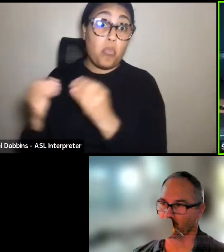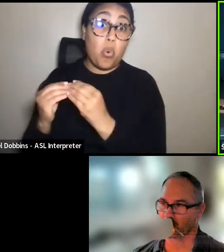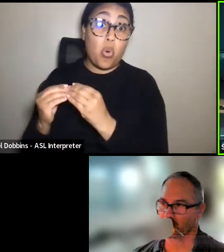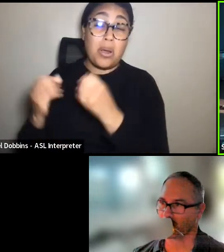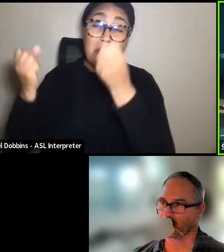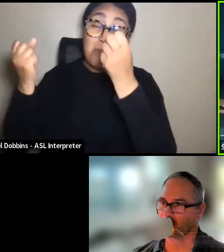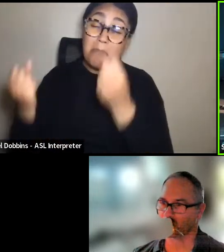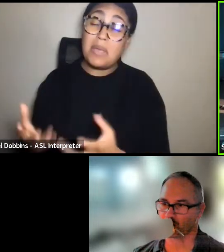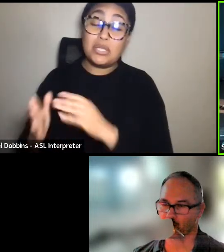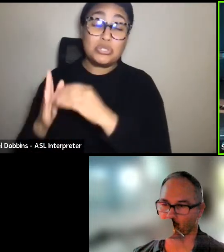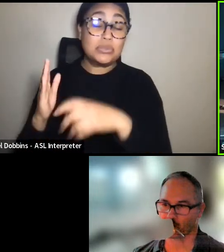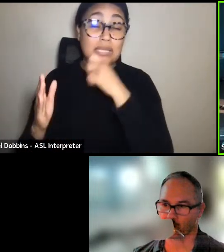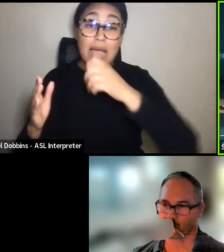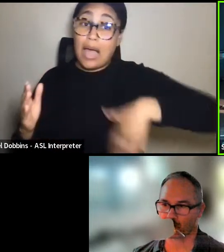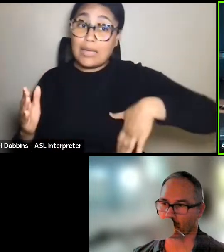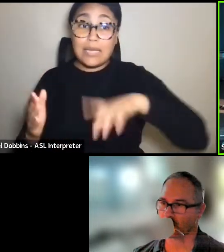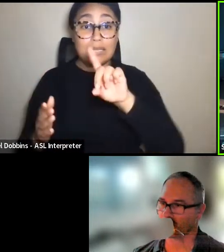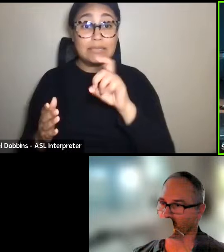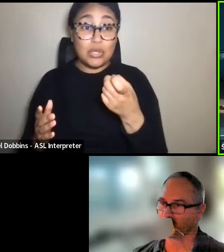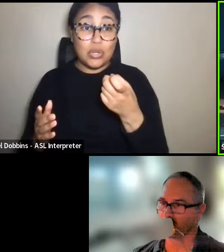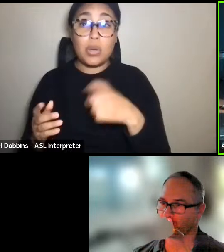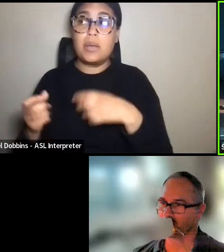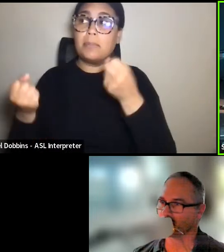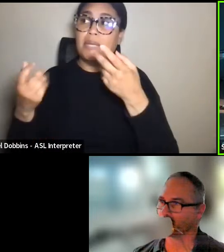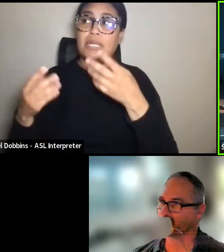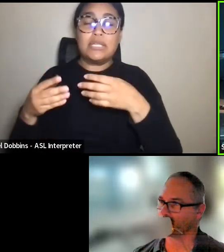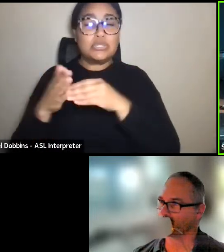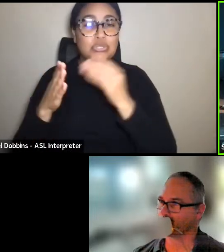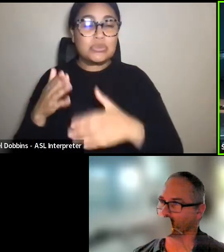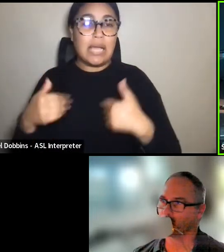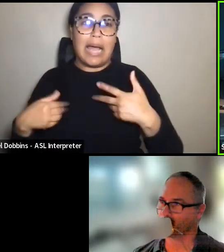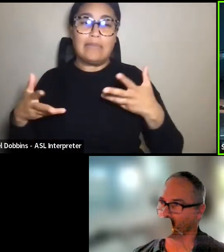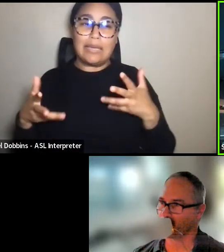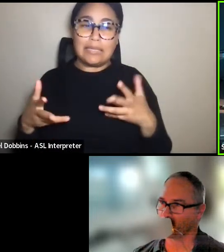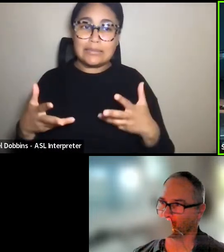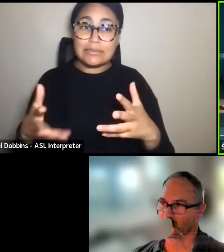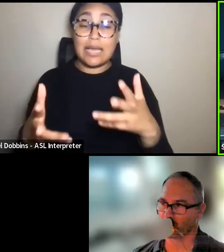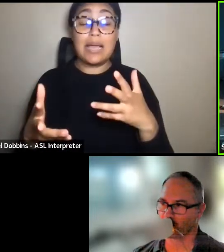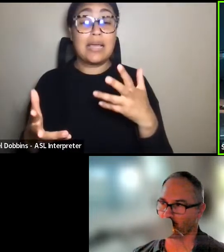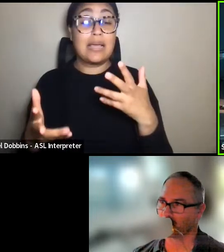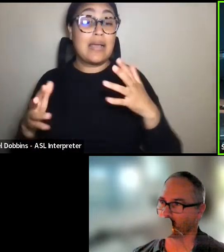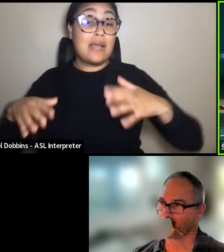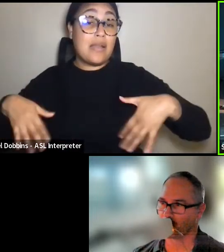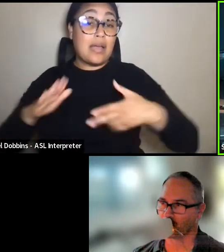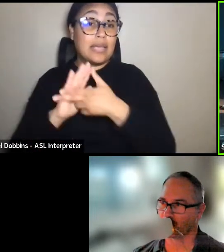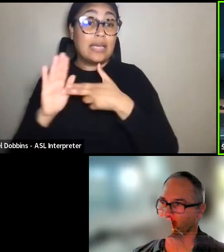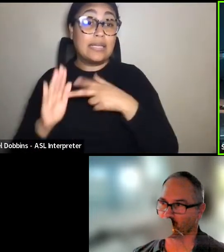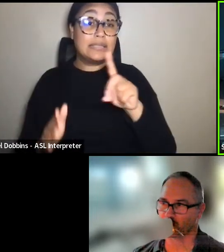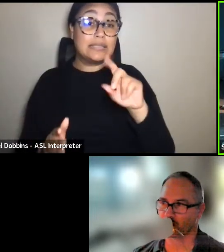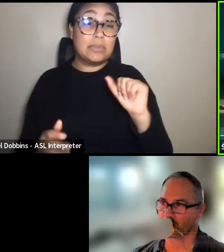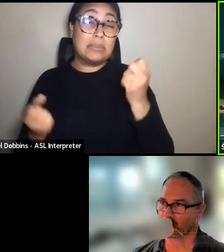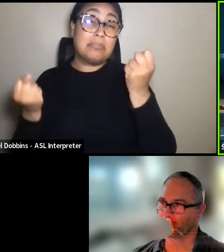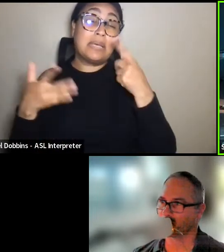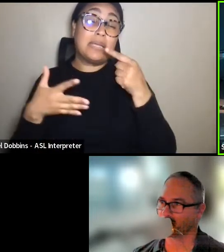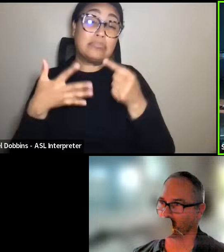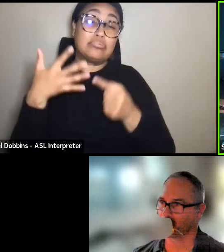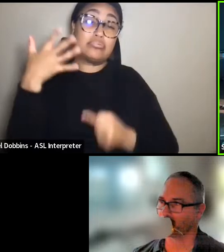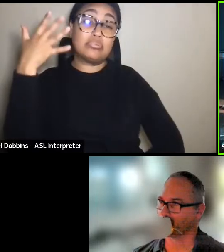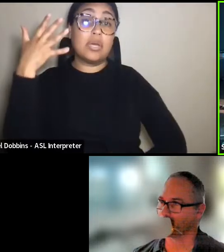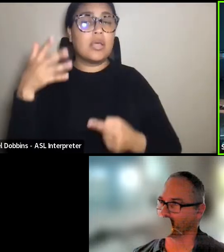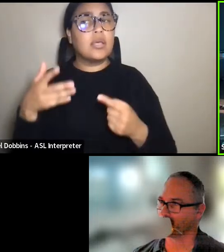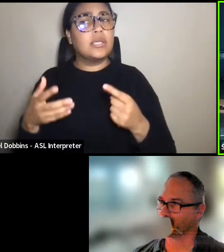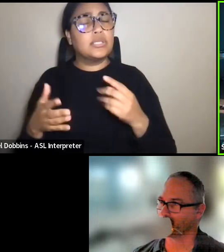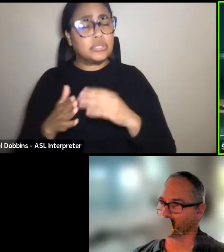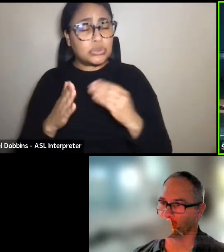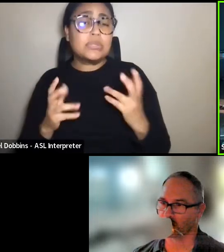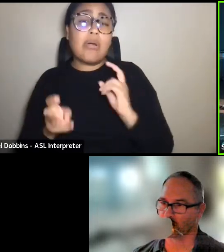undiagnosed students. Mhm. There's students dealing with anxieties, lots of things that may not be classified as disabilities, but they're students that are having a hard